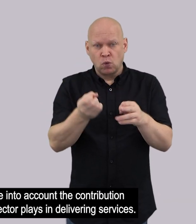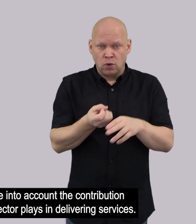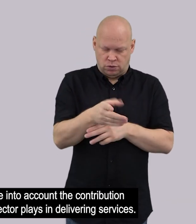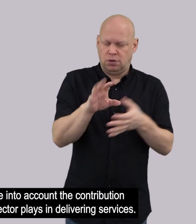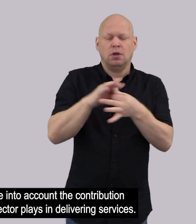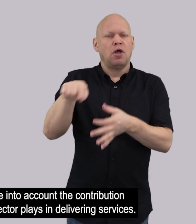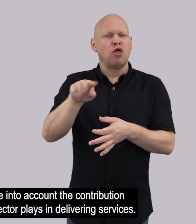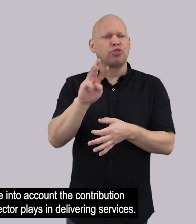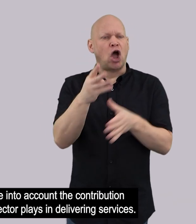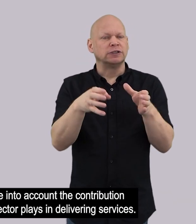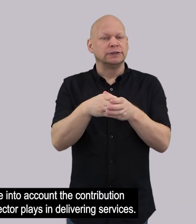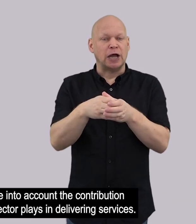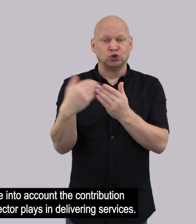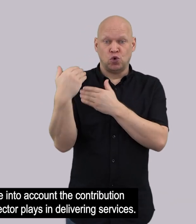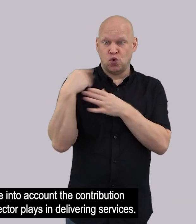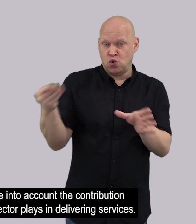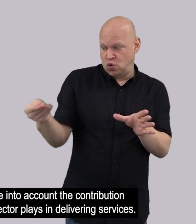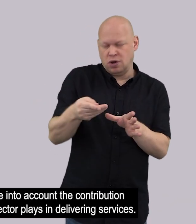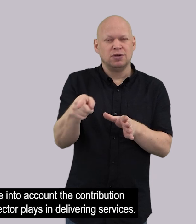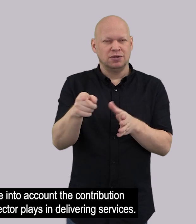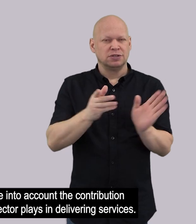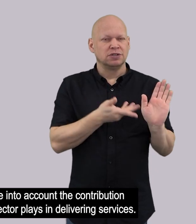contribution the third sector plays in delivering services.